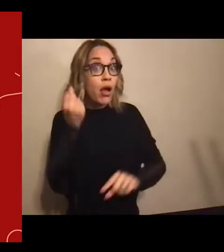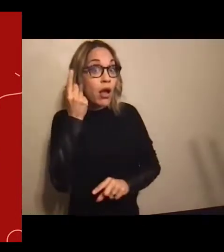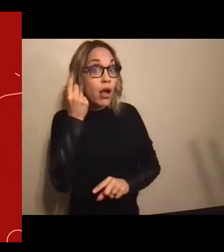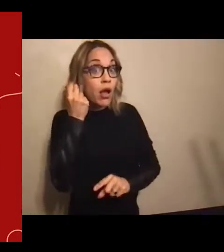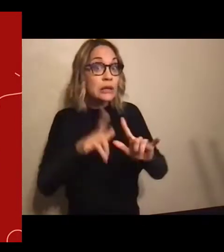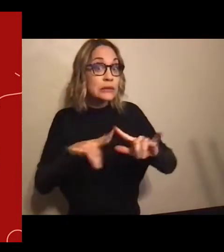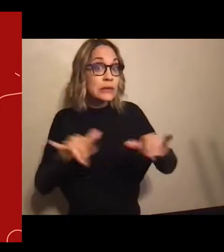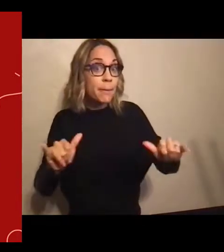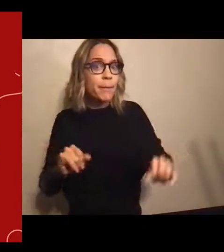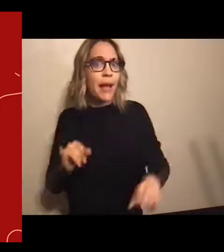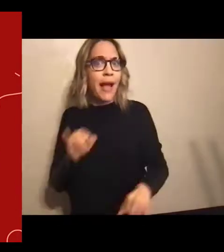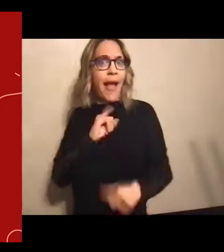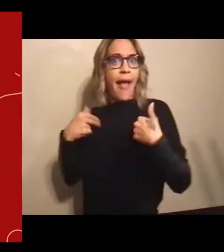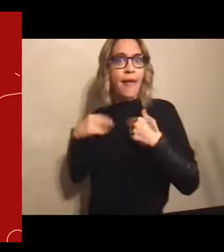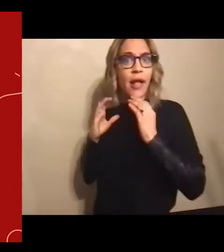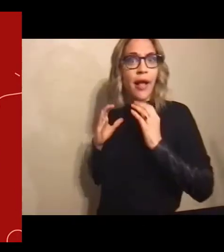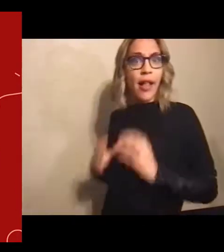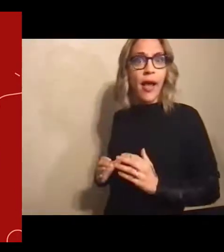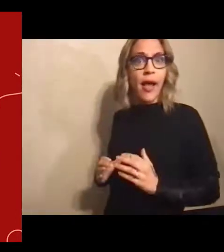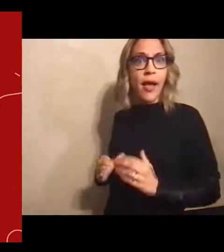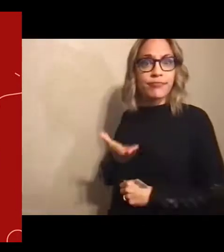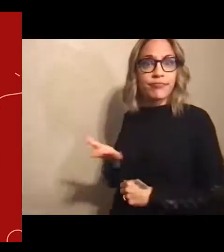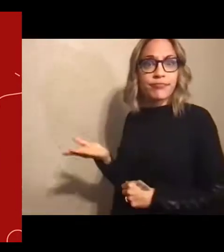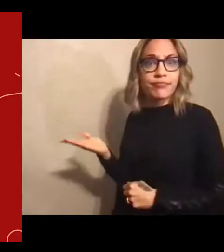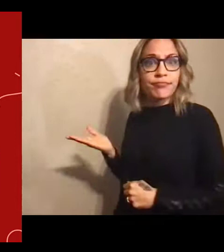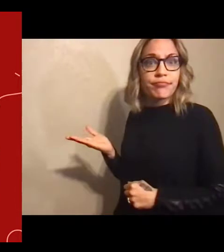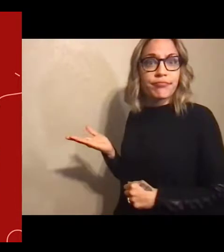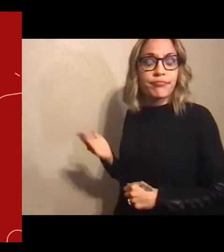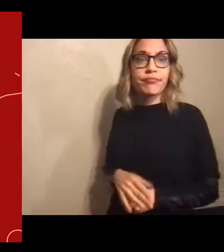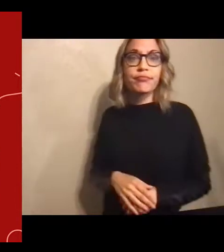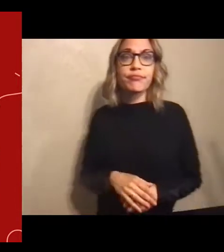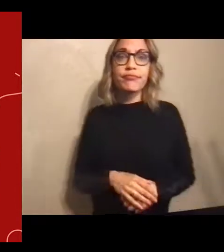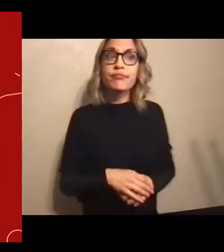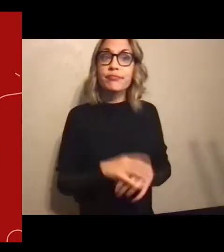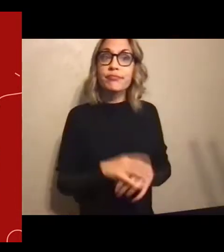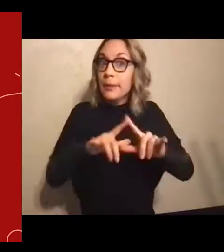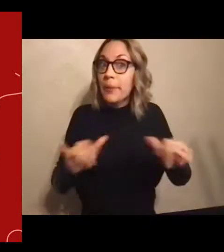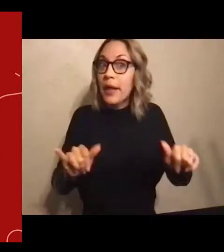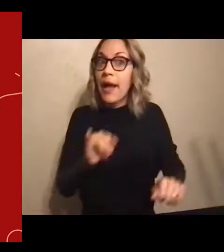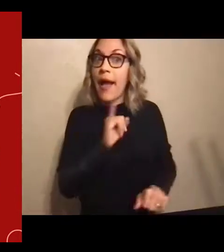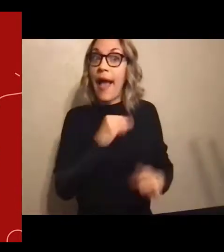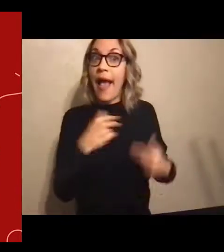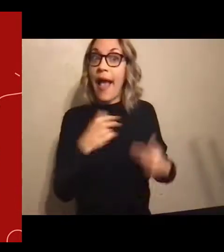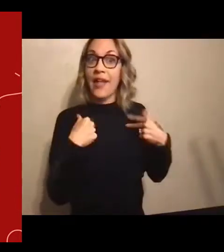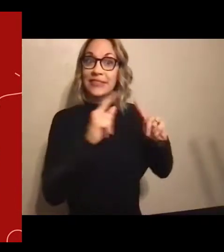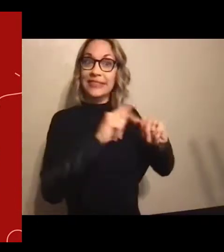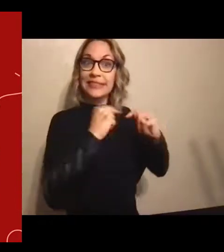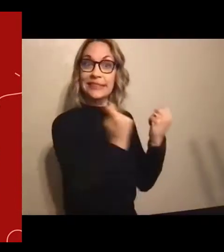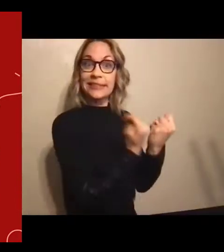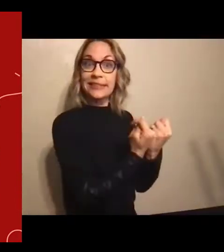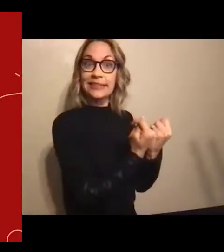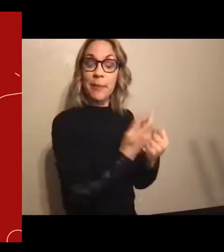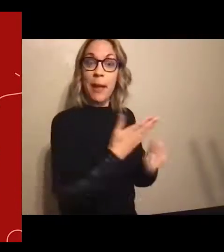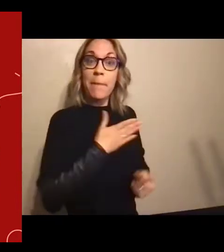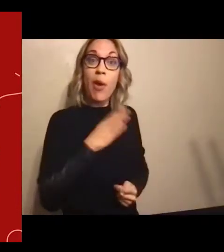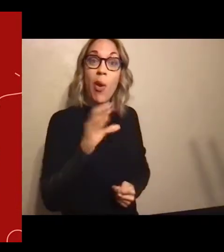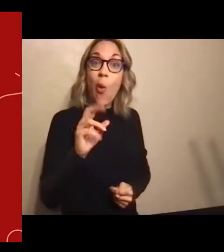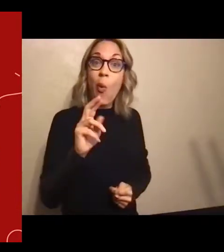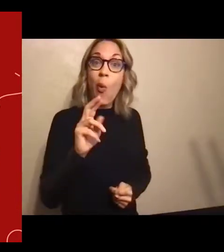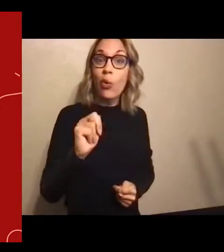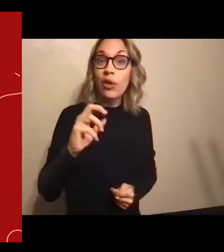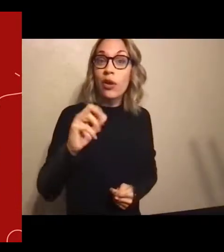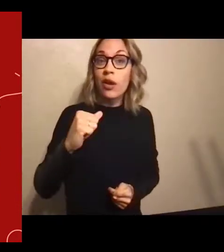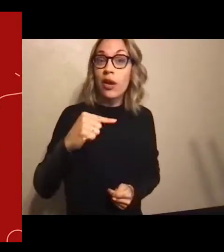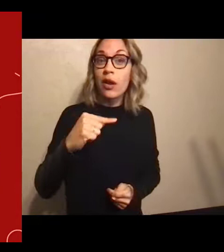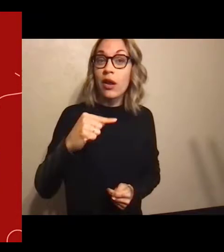Then we get home and I help them with homework, while at the same time, I have client things that I need to be working on. I also have